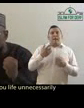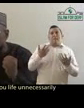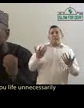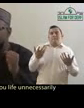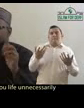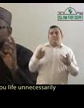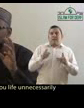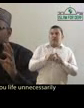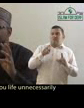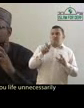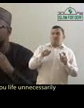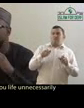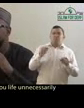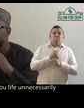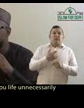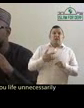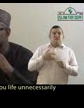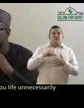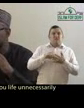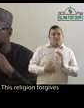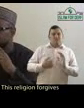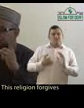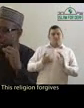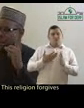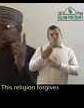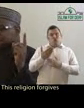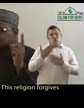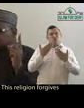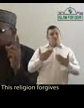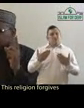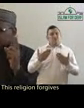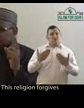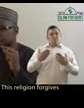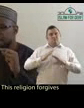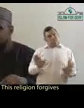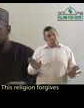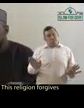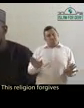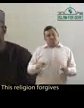the religion and your life unnecessarily difficult. That's compulsion.